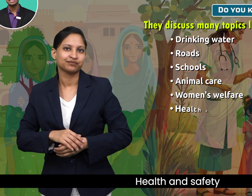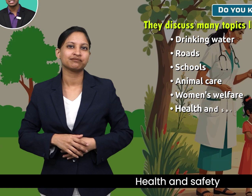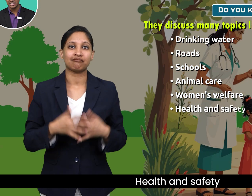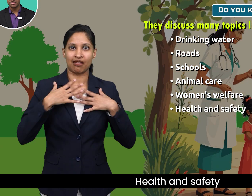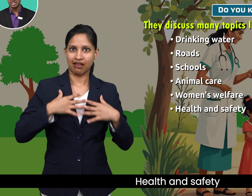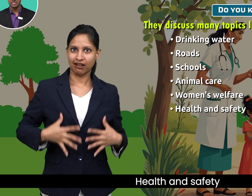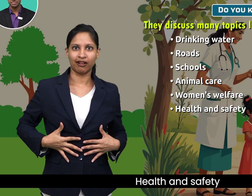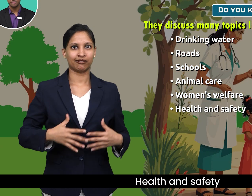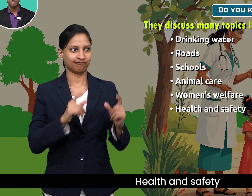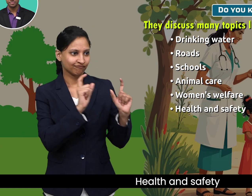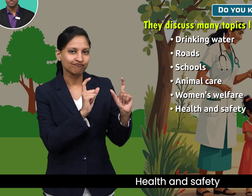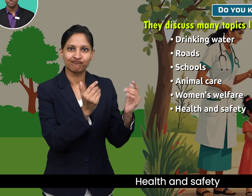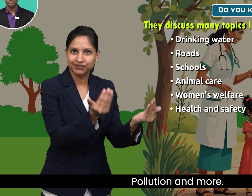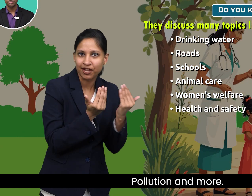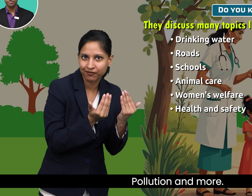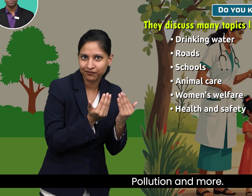health and safety,